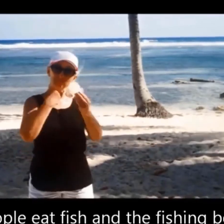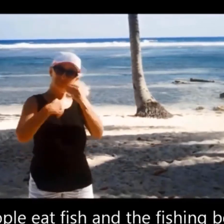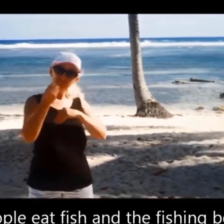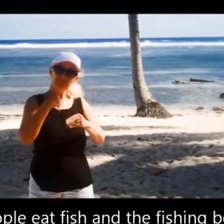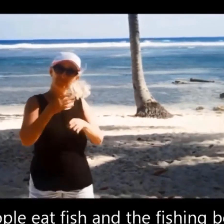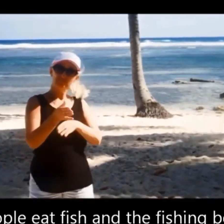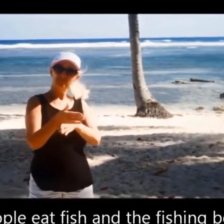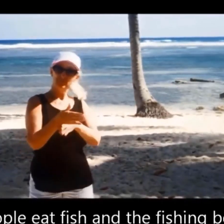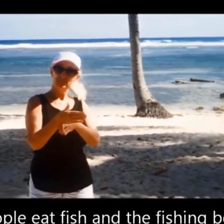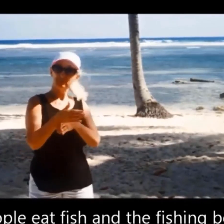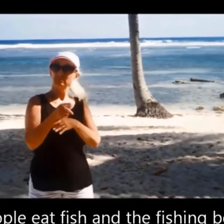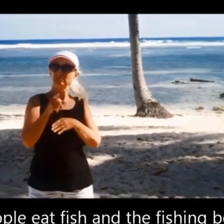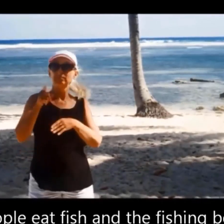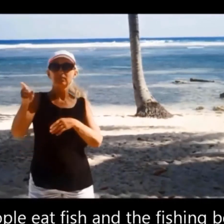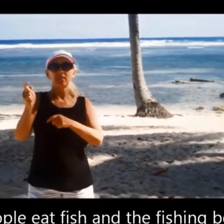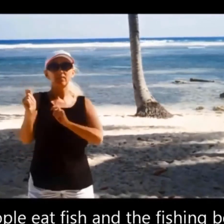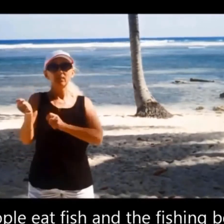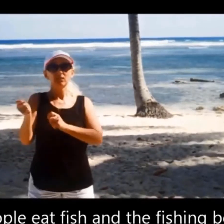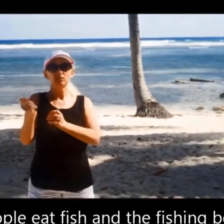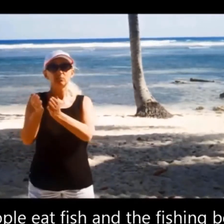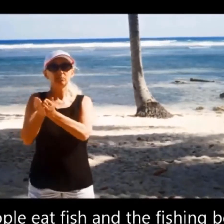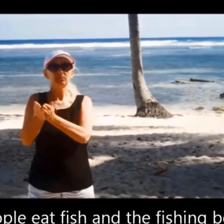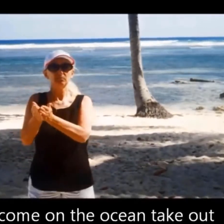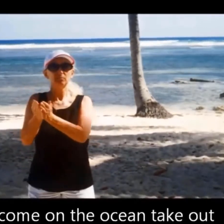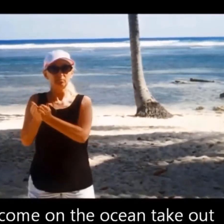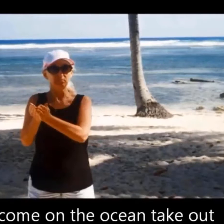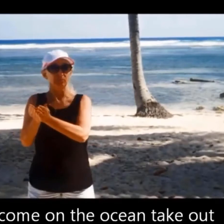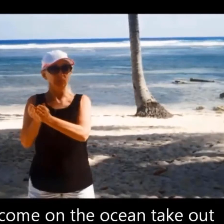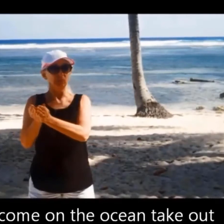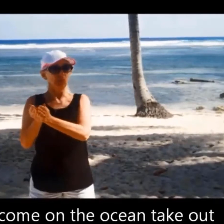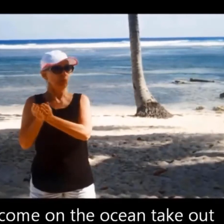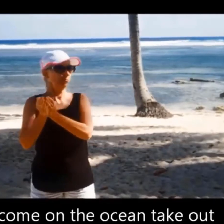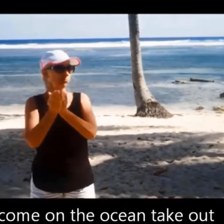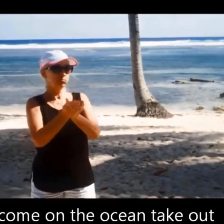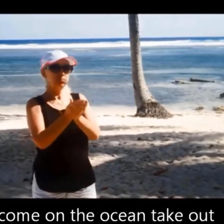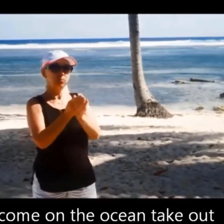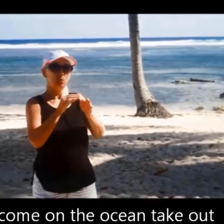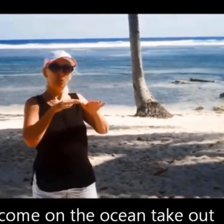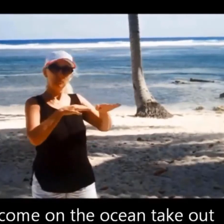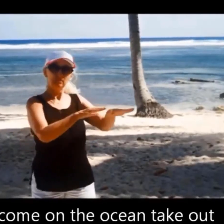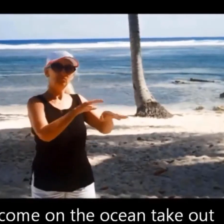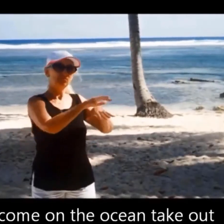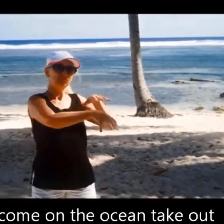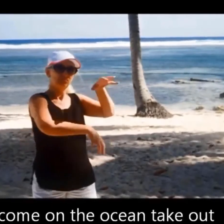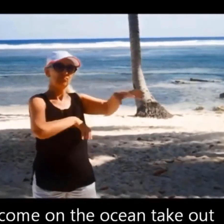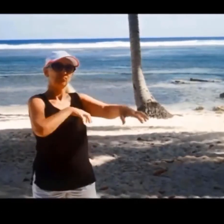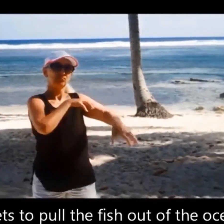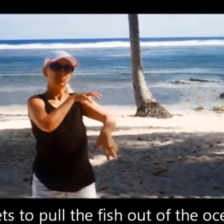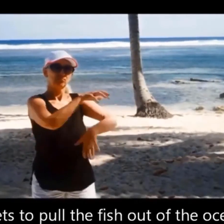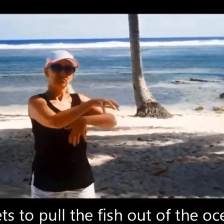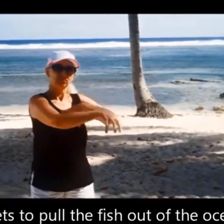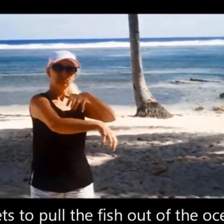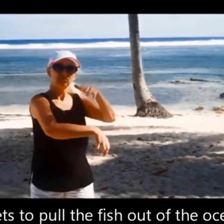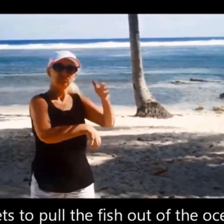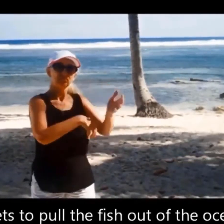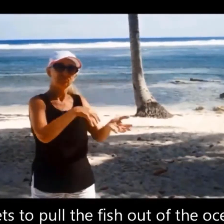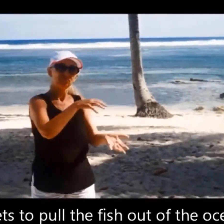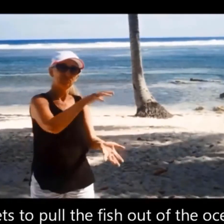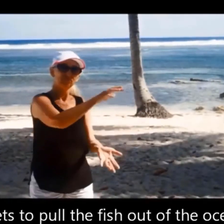Some people eat fish, and then the fishing boats that come out to the ocean take out the fishing nets to